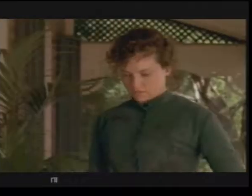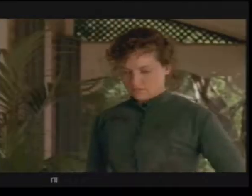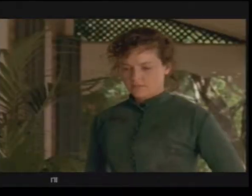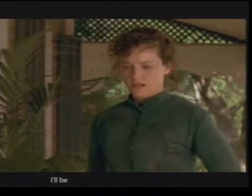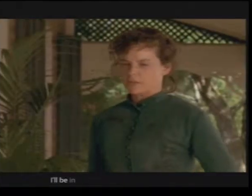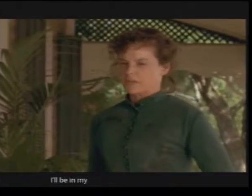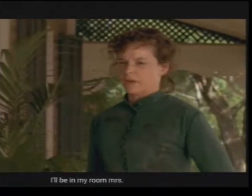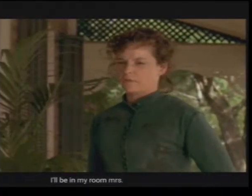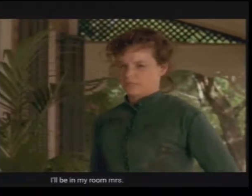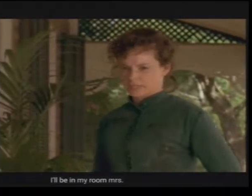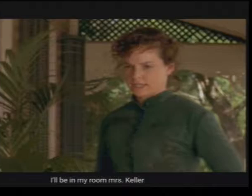I'll be in my room, Mrs. Keller.